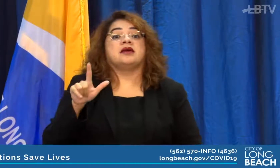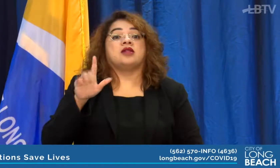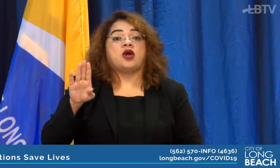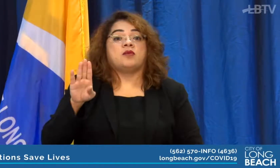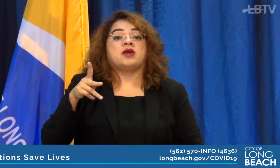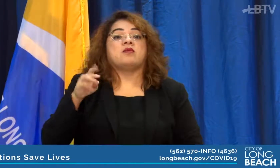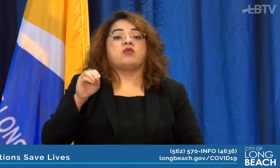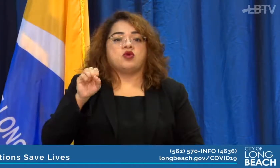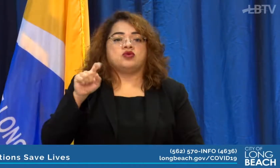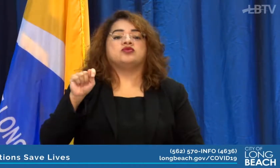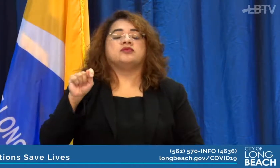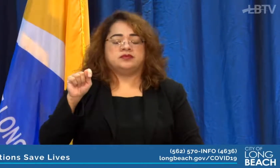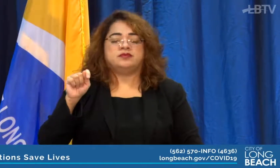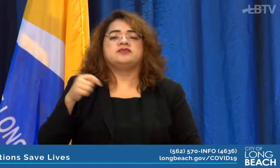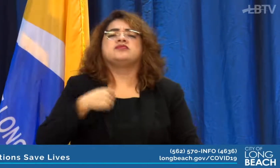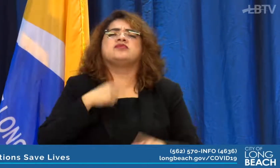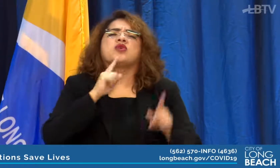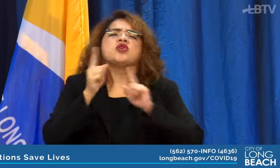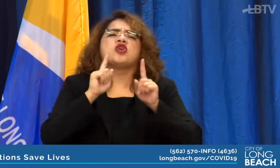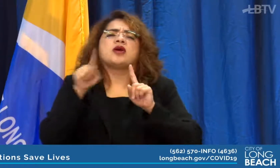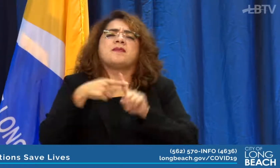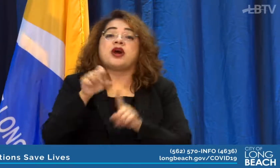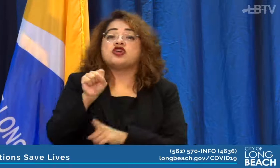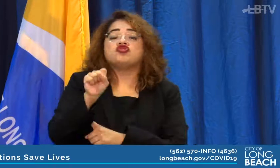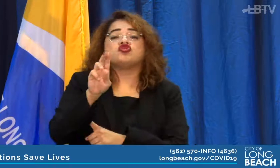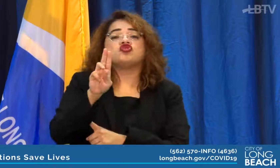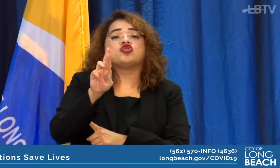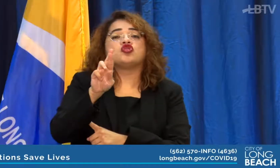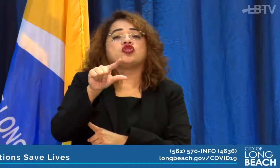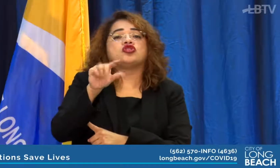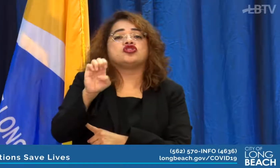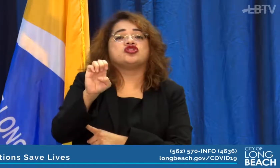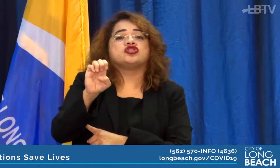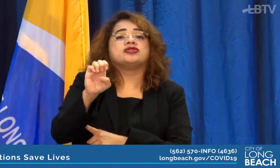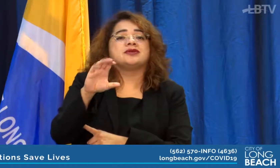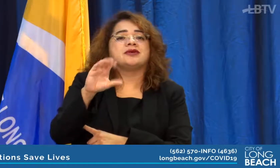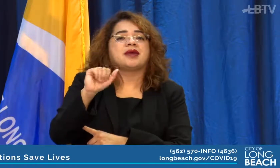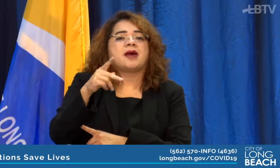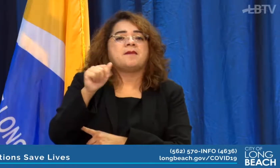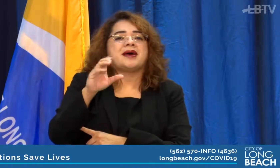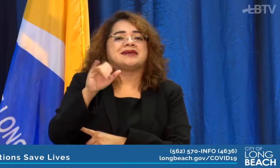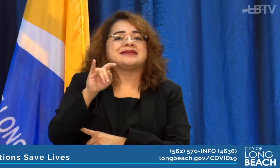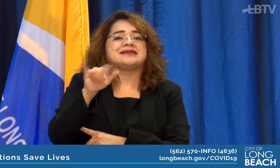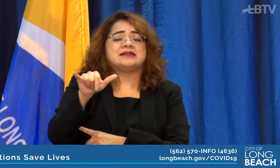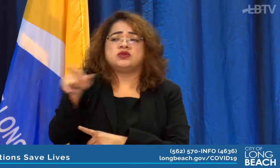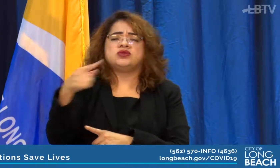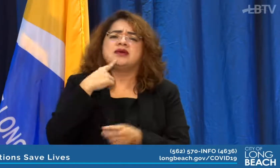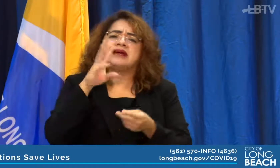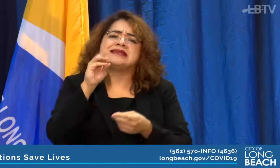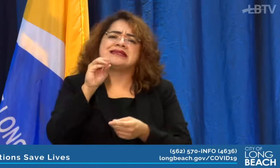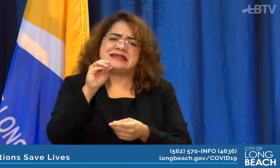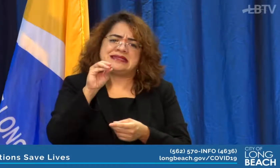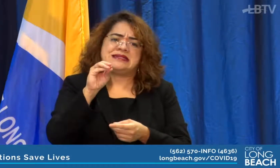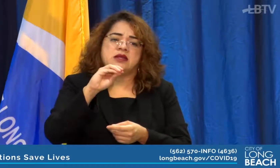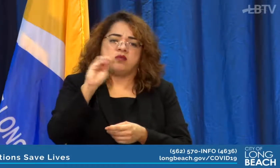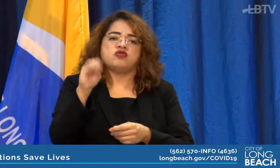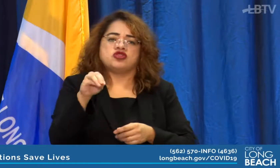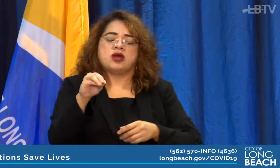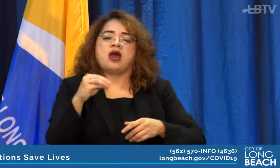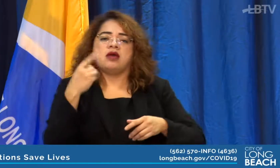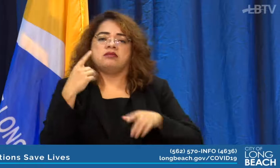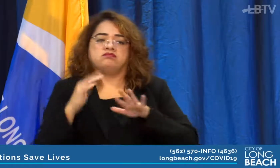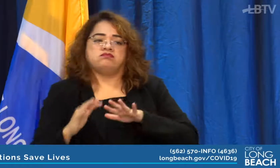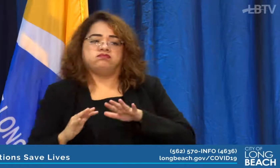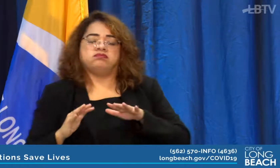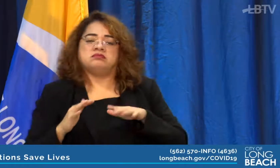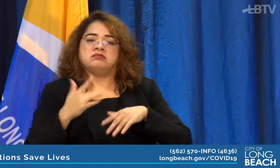before about surge capacity at hospitals. Our hospitals are about 60% capacity right now. What level would we have to reach to